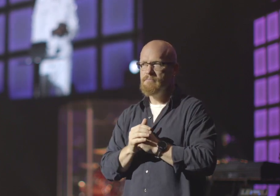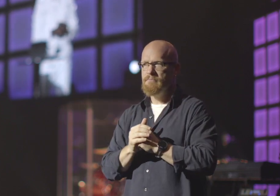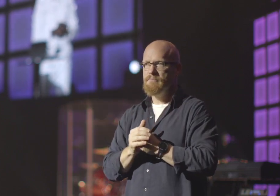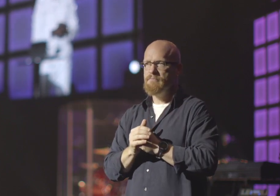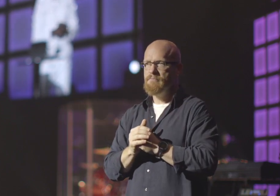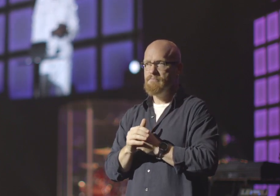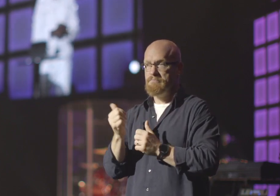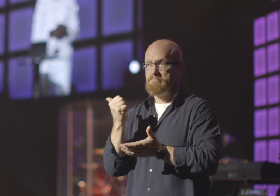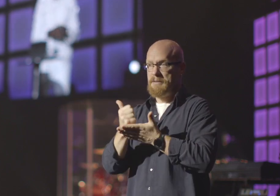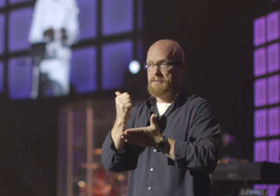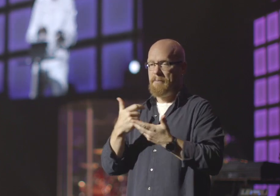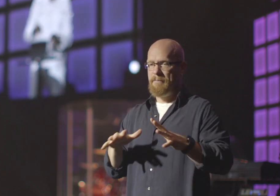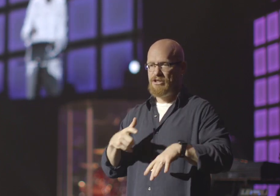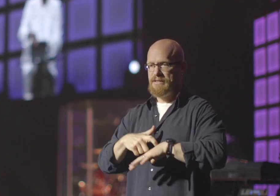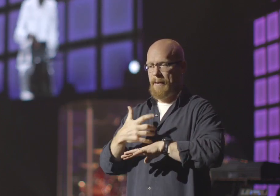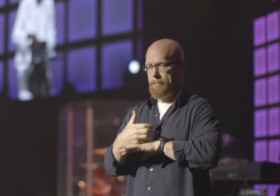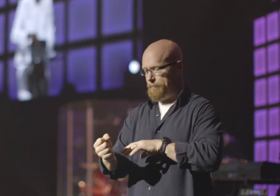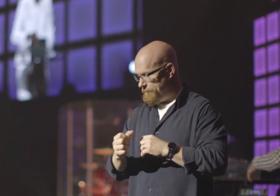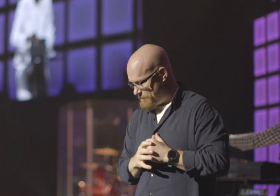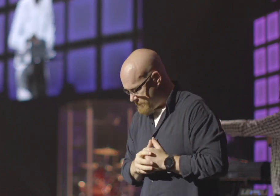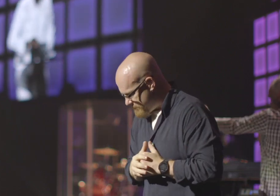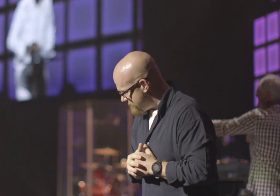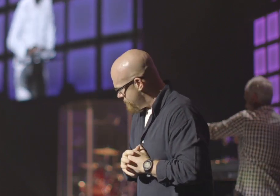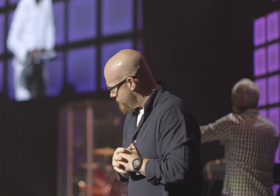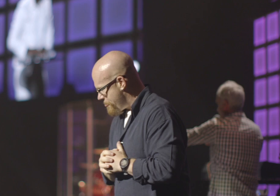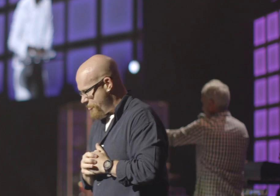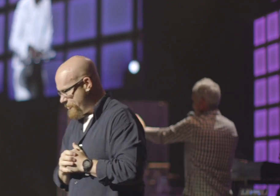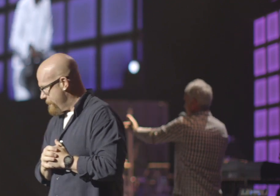Amen. I'm out of time. Thank you for your grace.